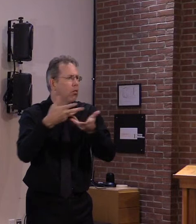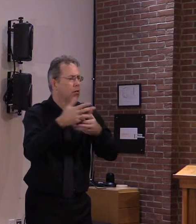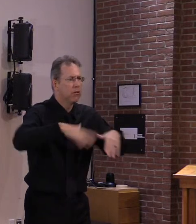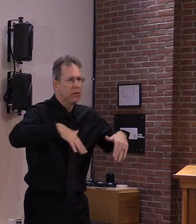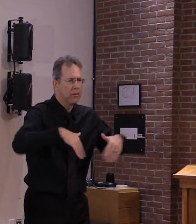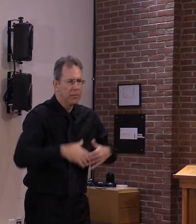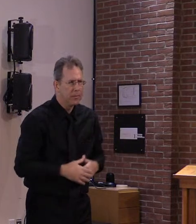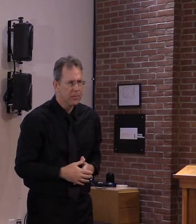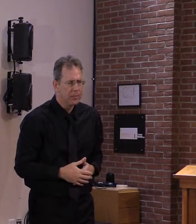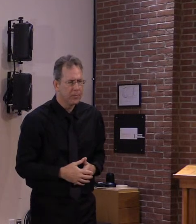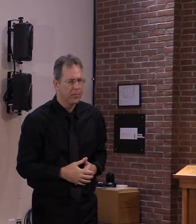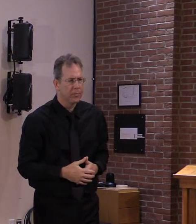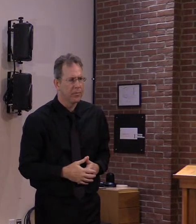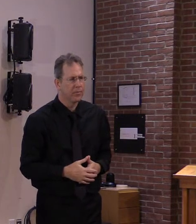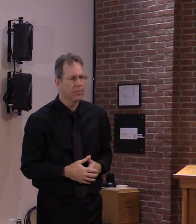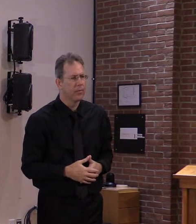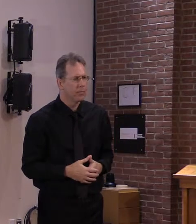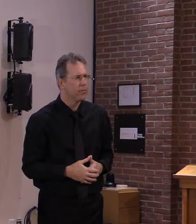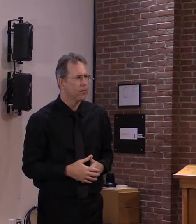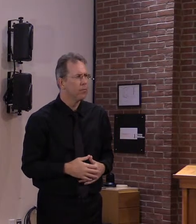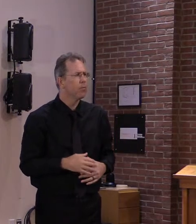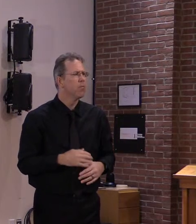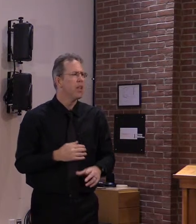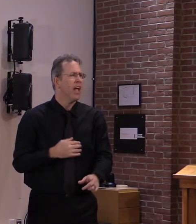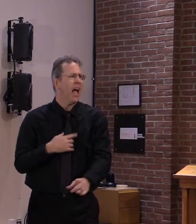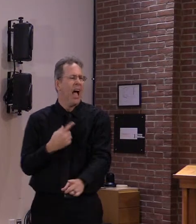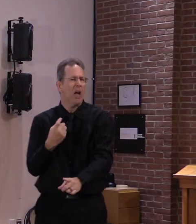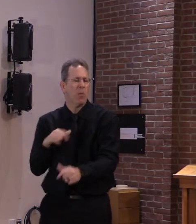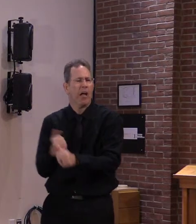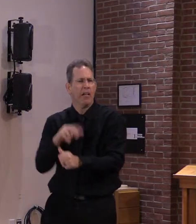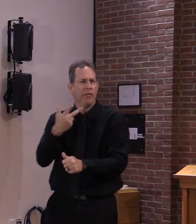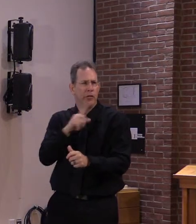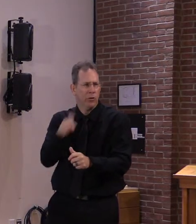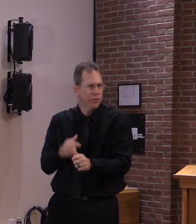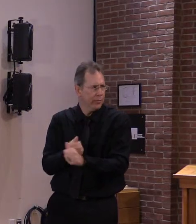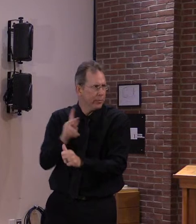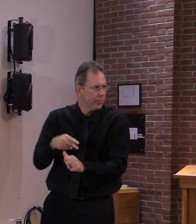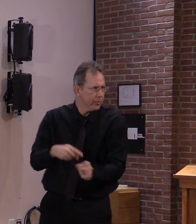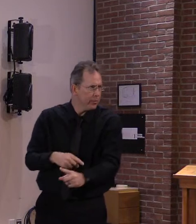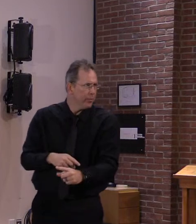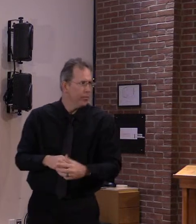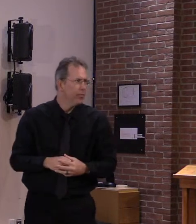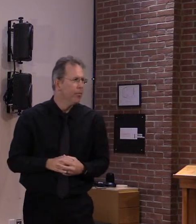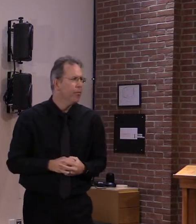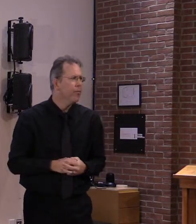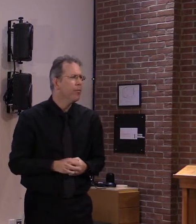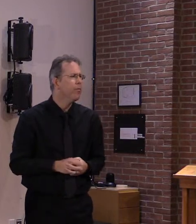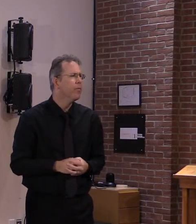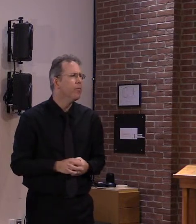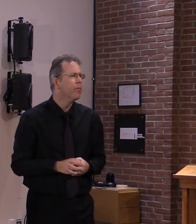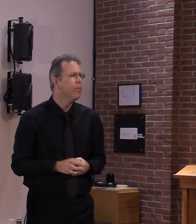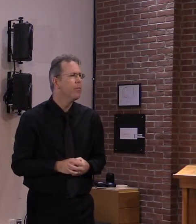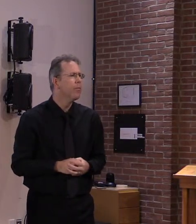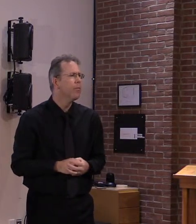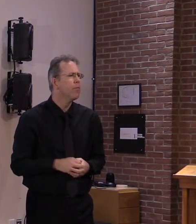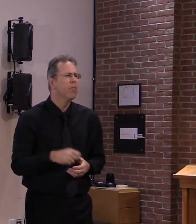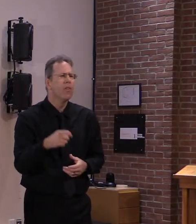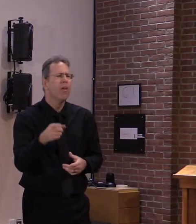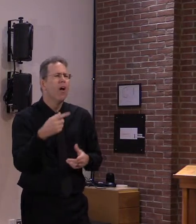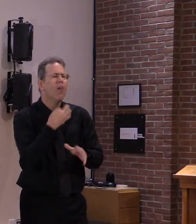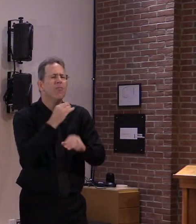these activities are valued and important, but they can only be as robustly funded as the federal funding that